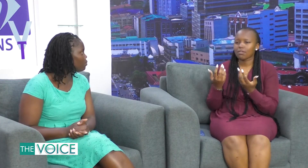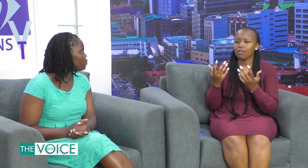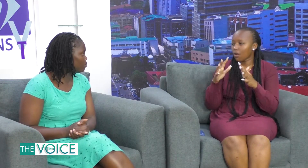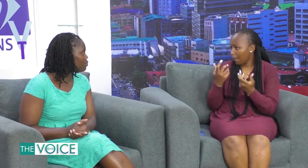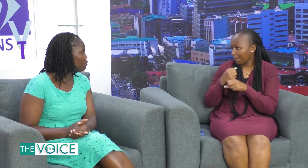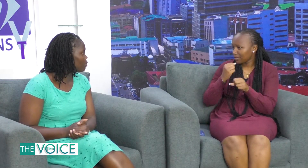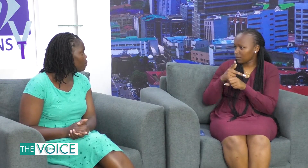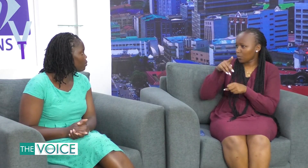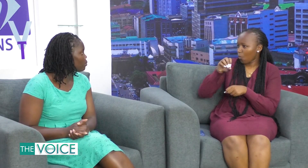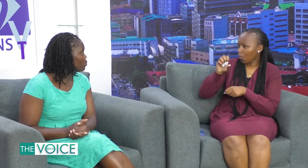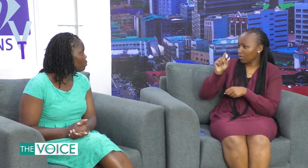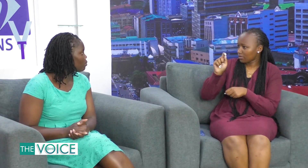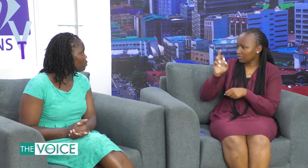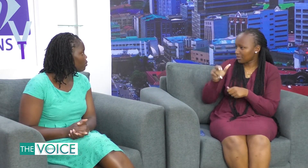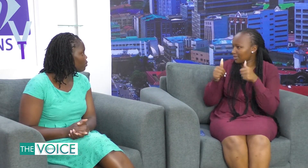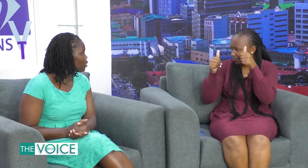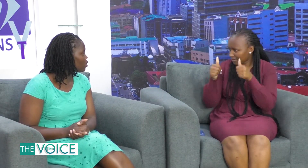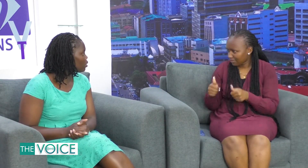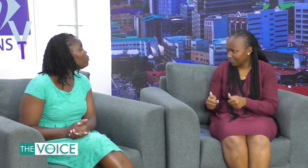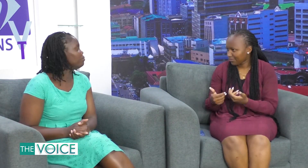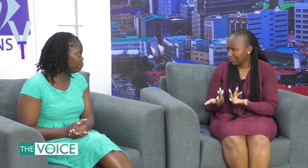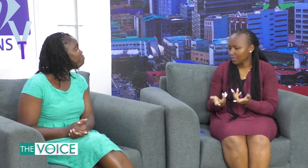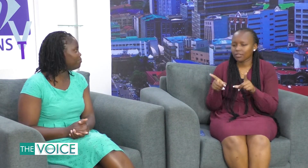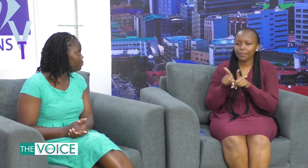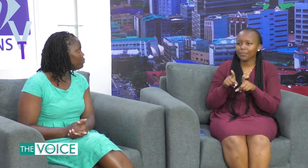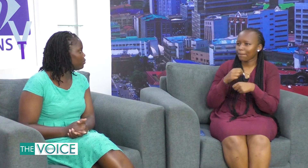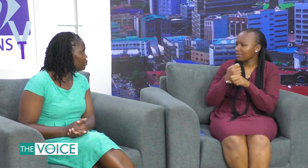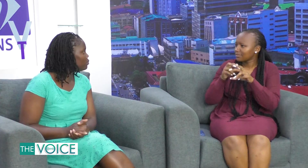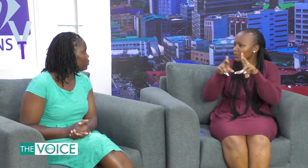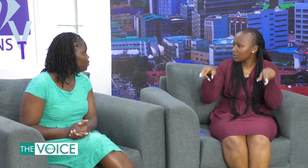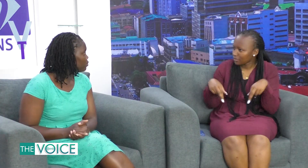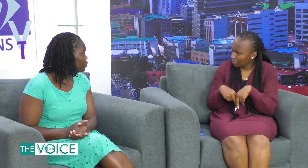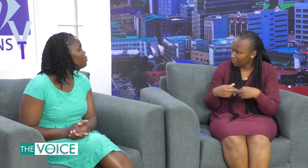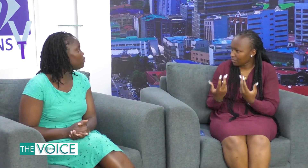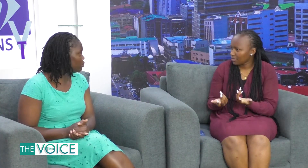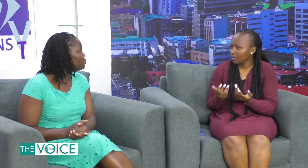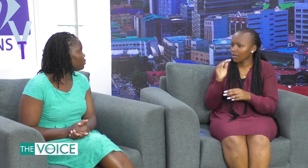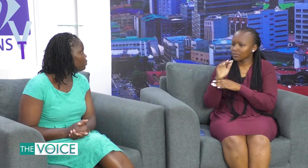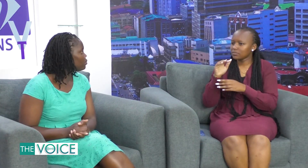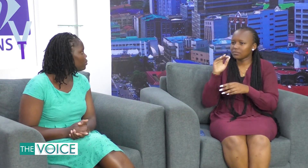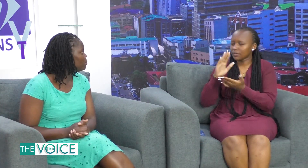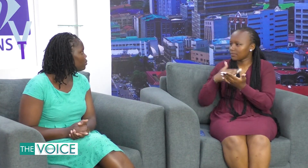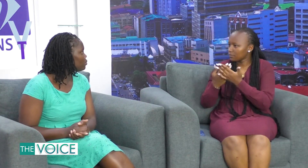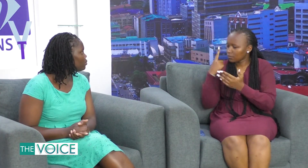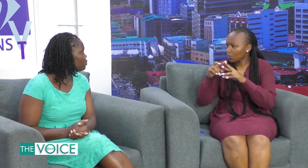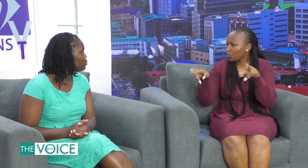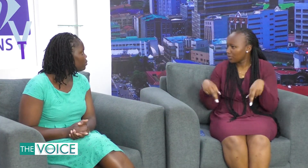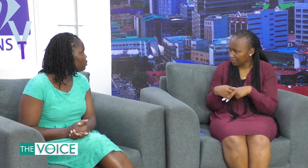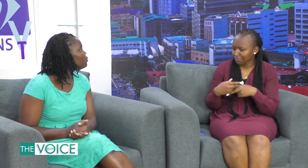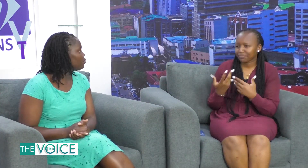deaf, which will be very much easier. So I created an advertisement and